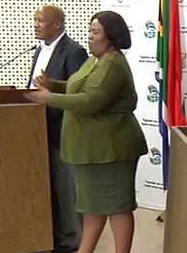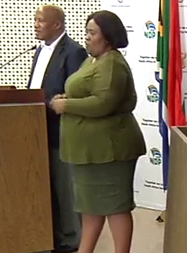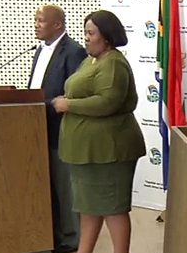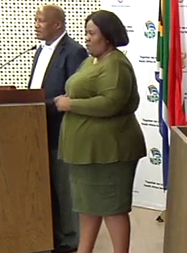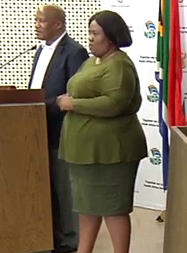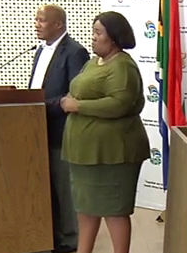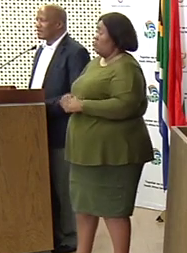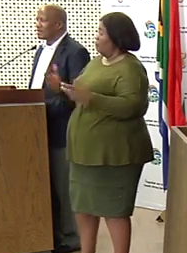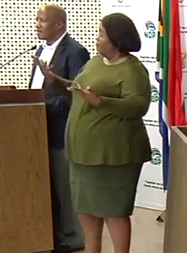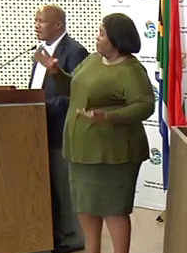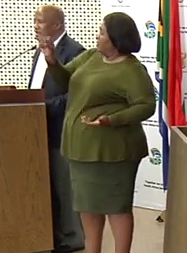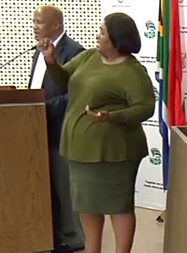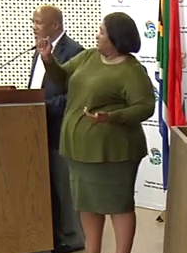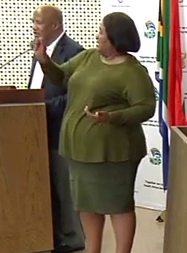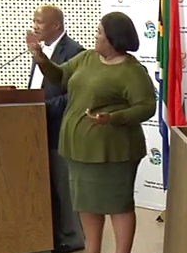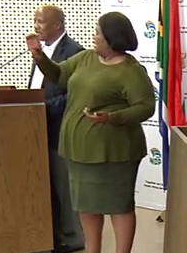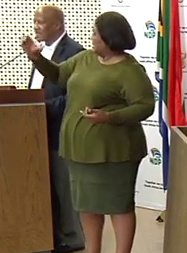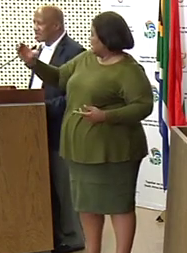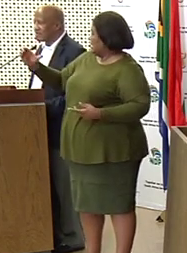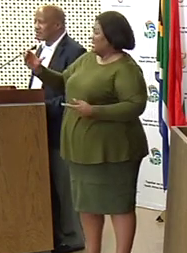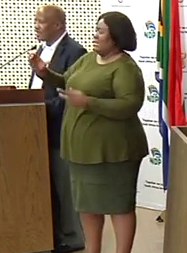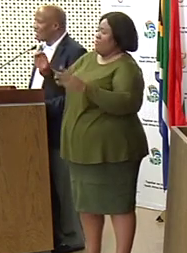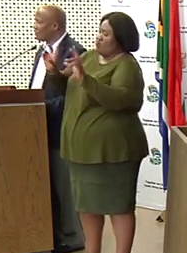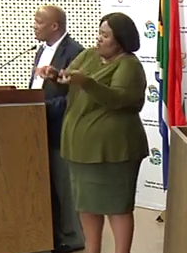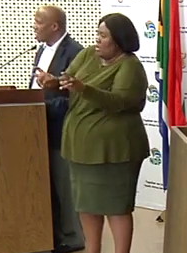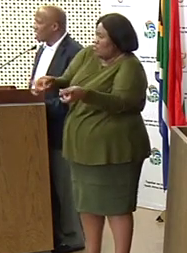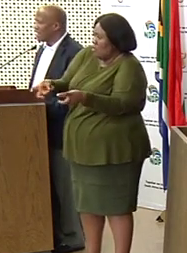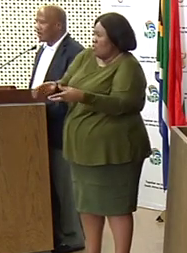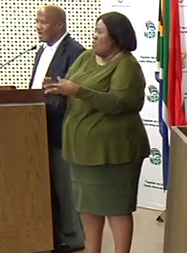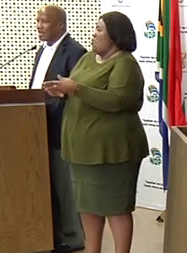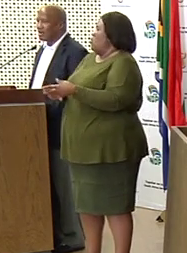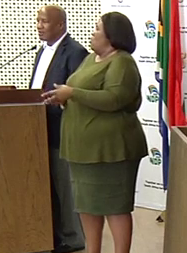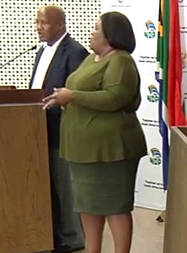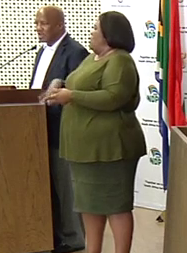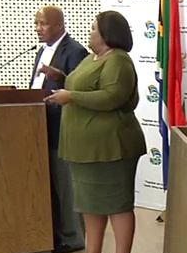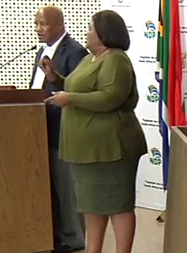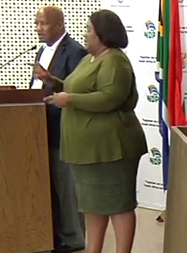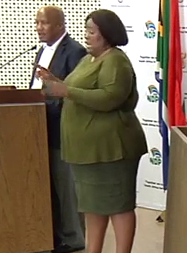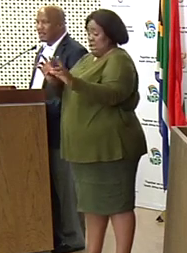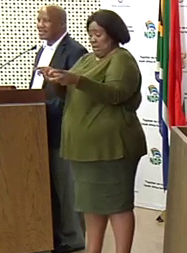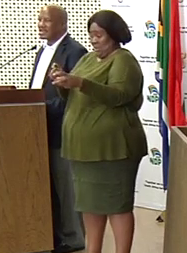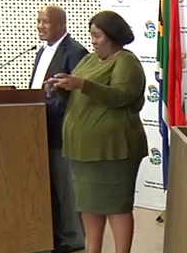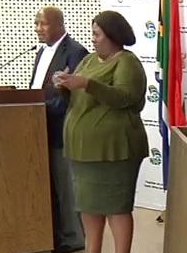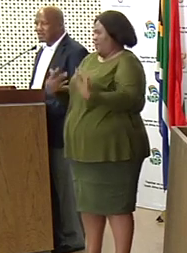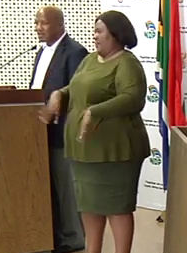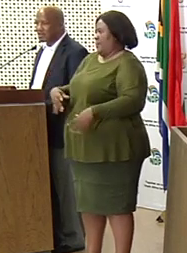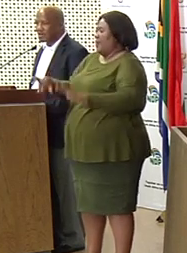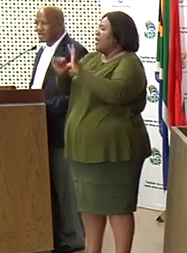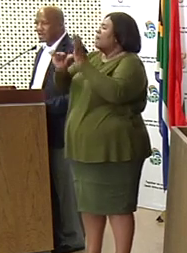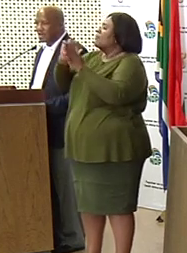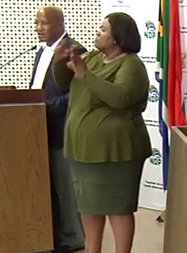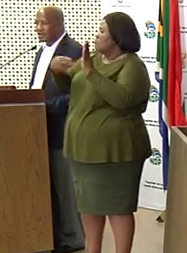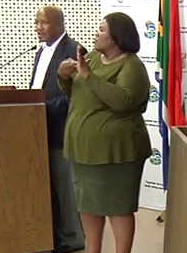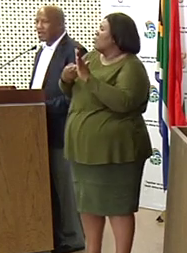the SABC radio stations that have played quite an important role that reach people in the